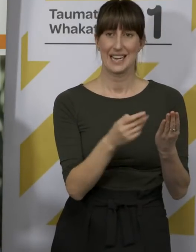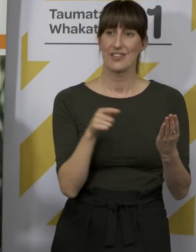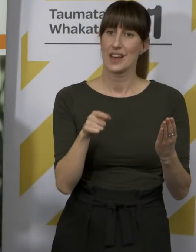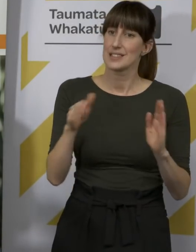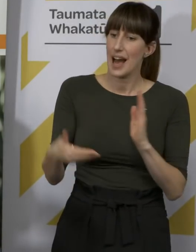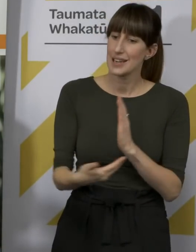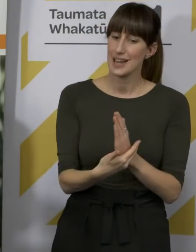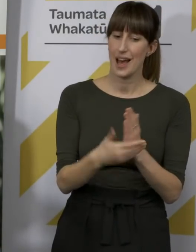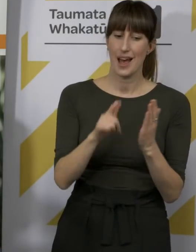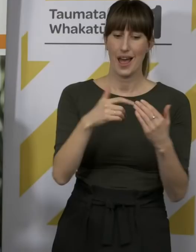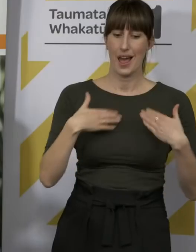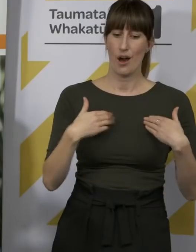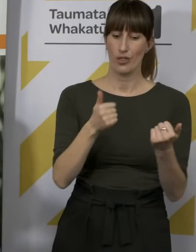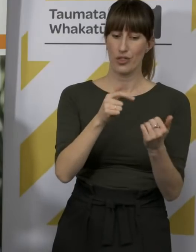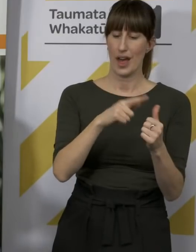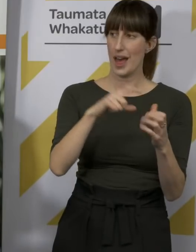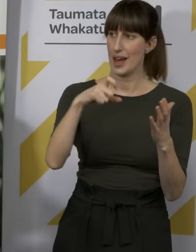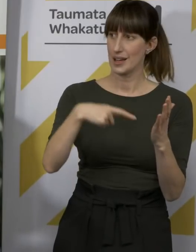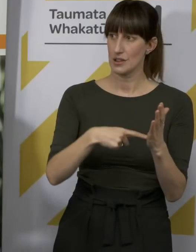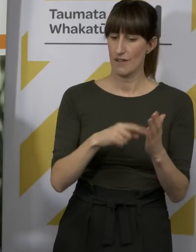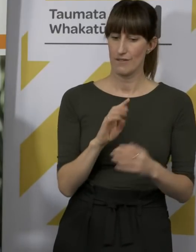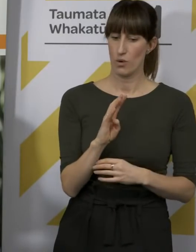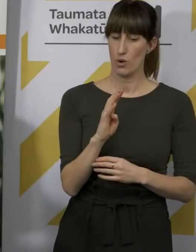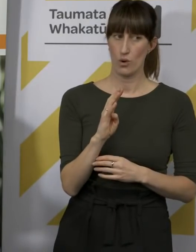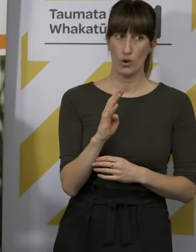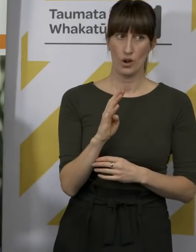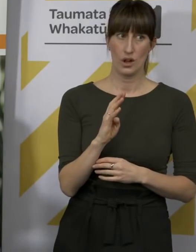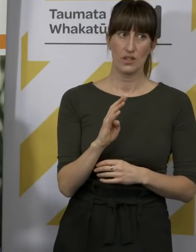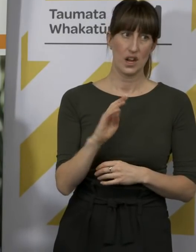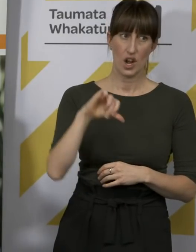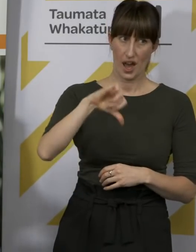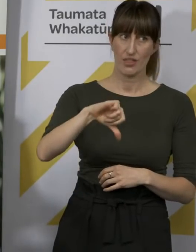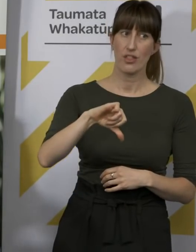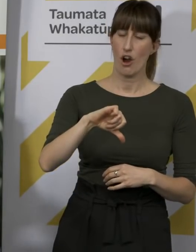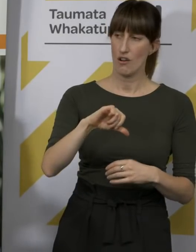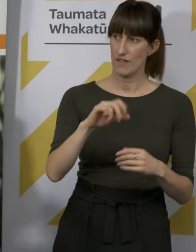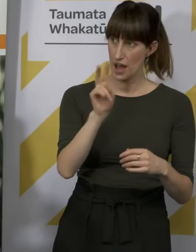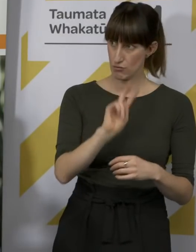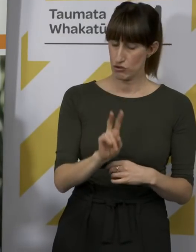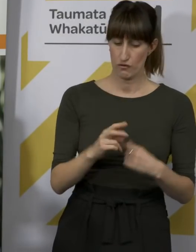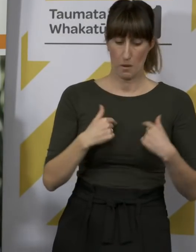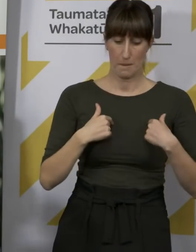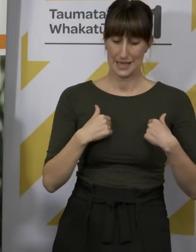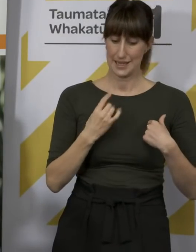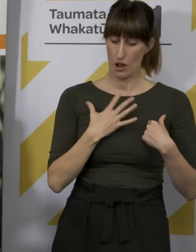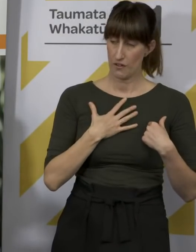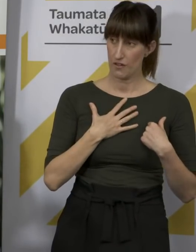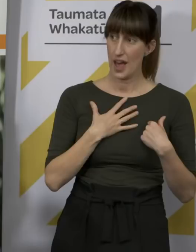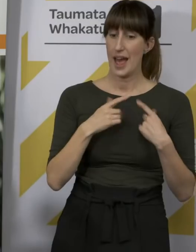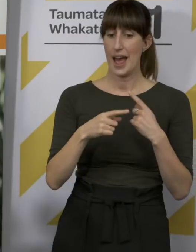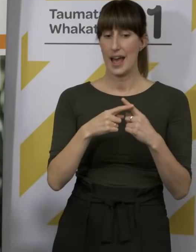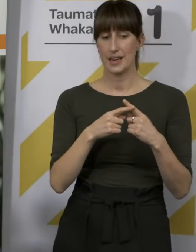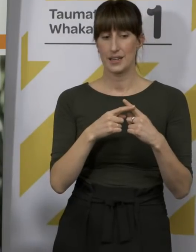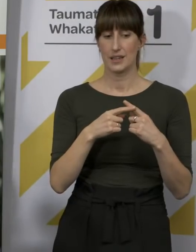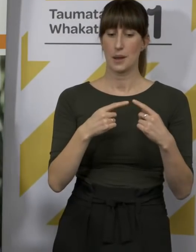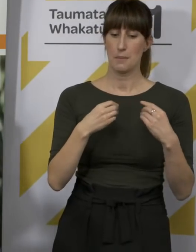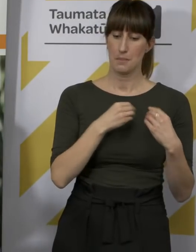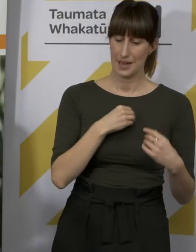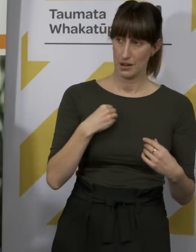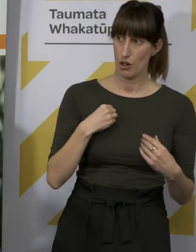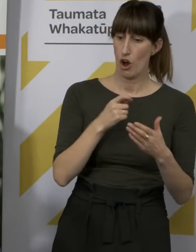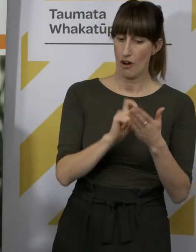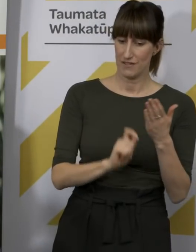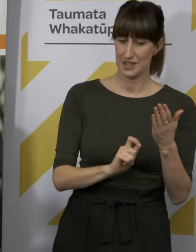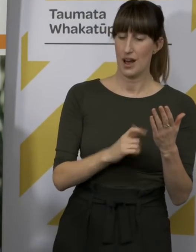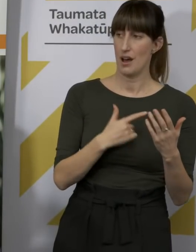that went into force on the 9th of April, which is from myself as Director General of Health and as National Medical Officer of Health. In there it